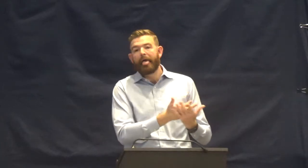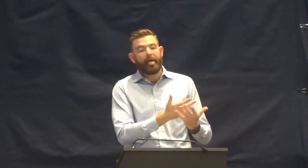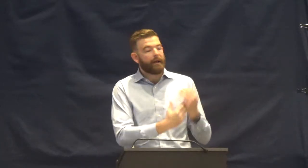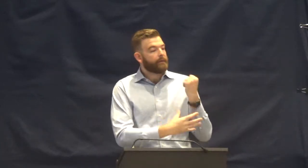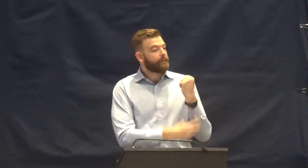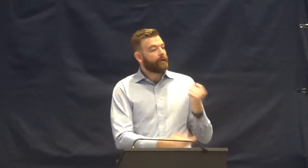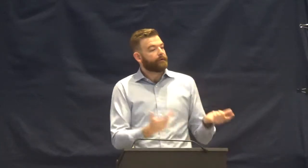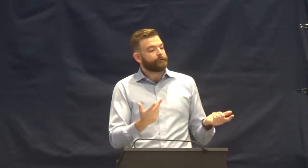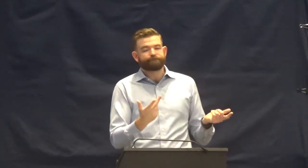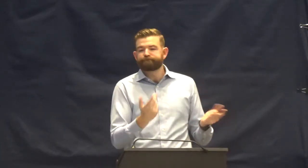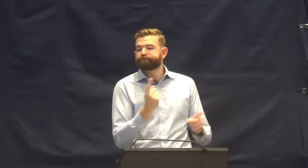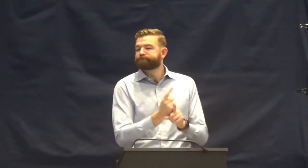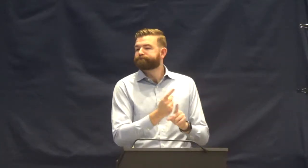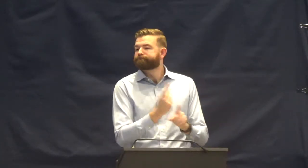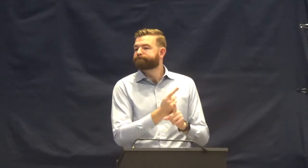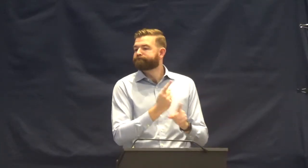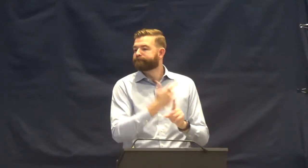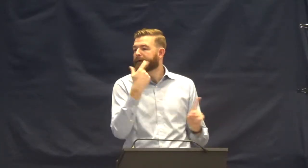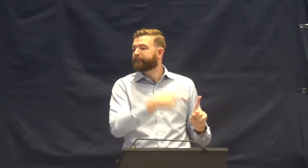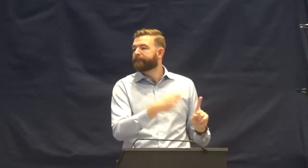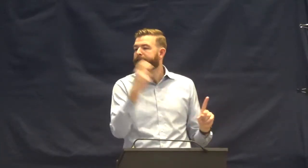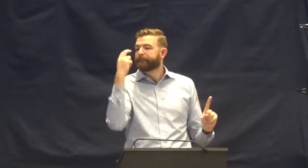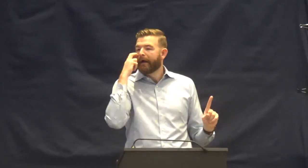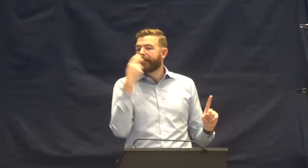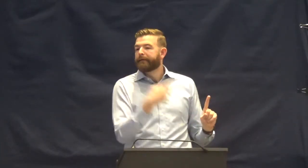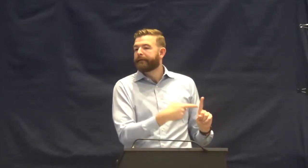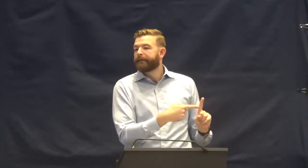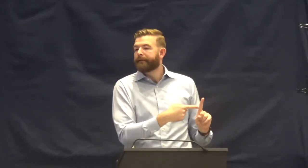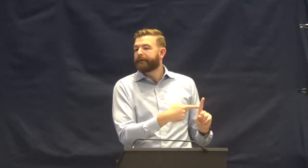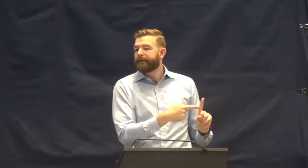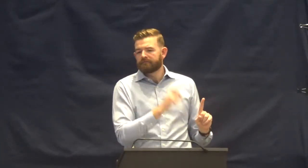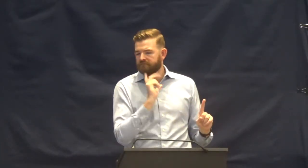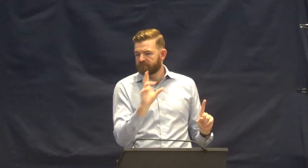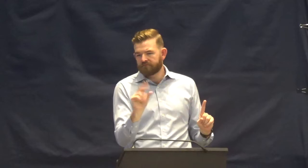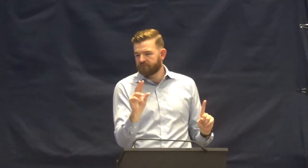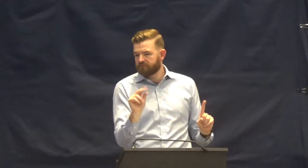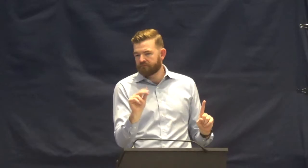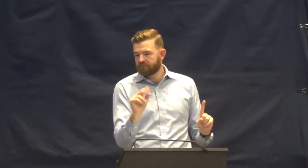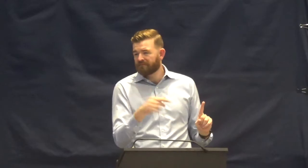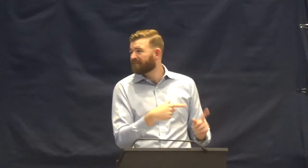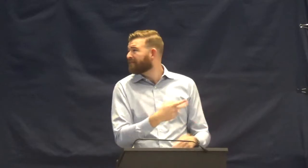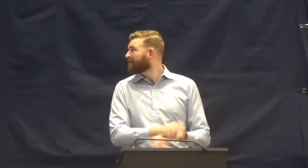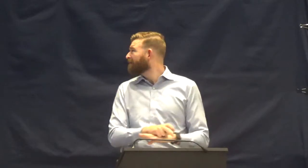He says, see this blind man, he's living in poverty, he's begging along the side of the road because he's blind.